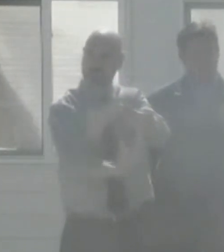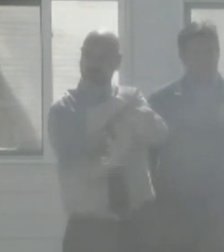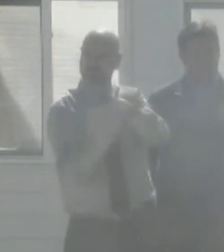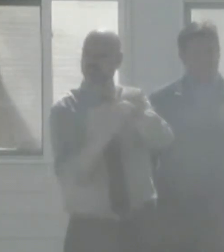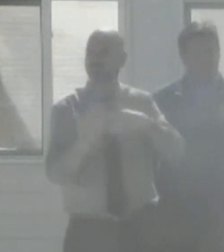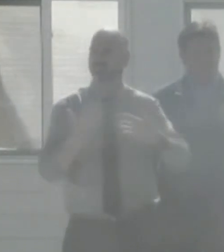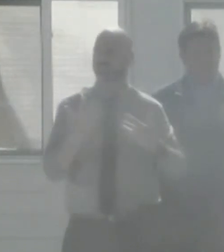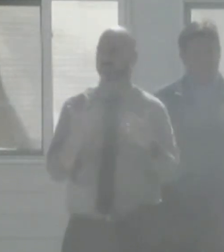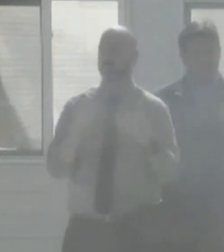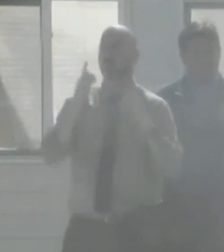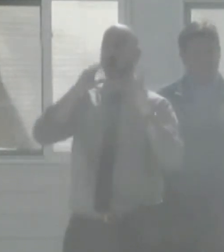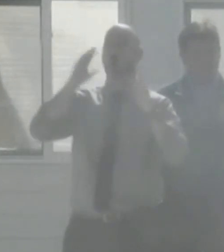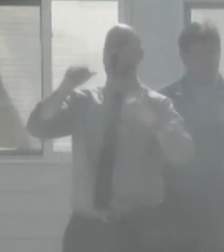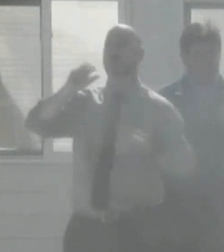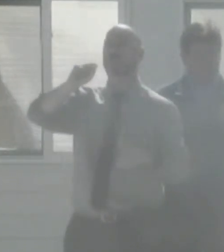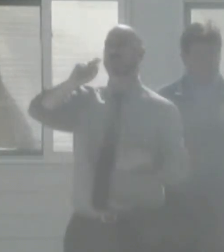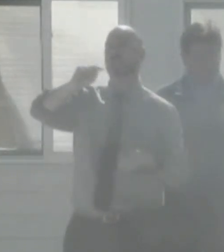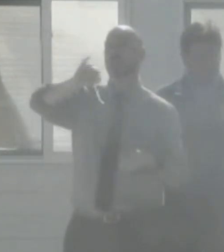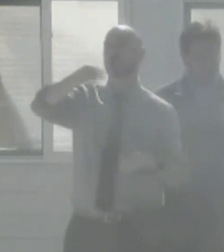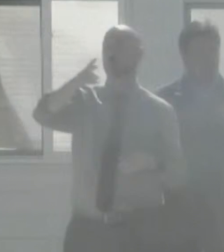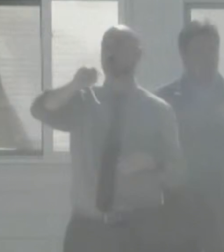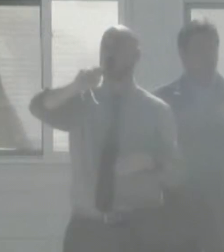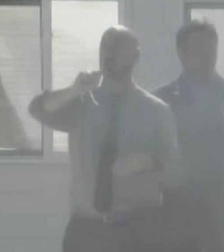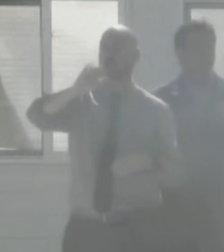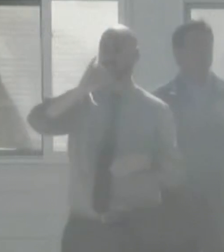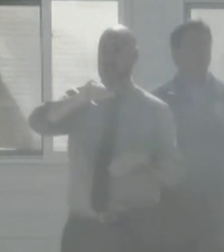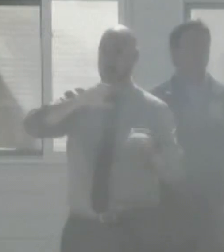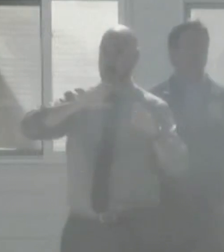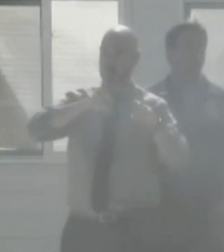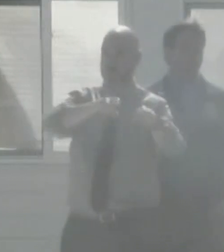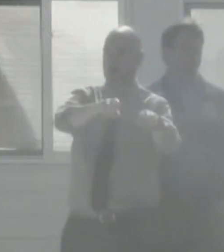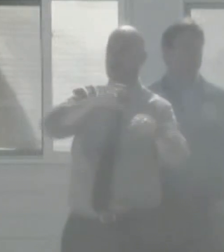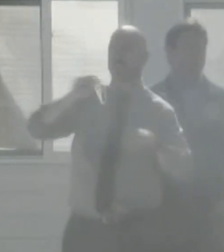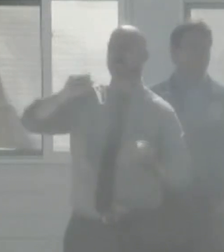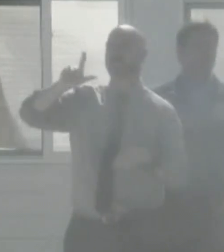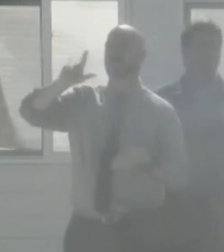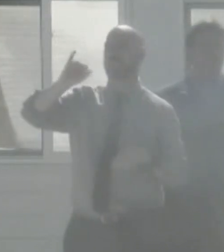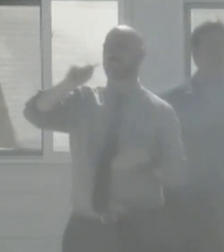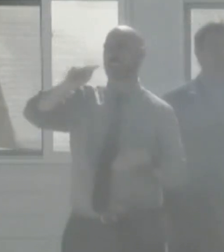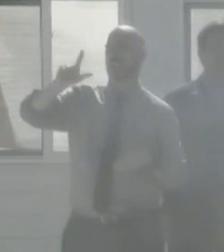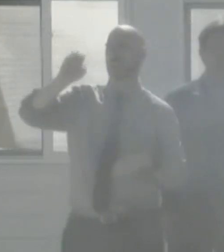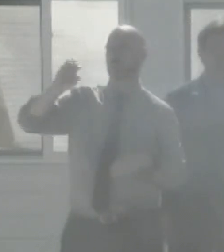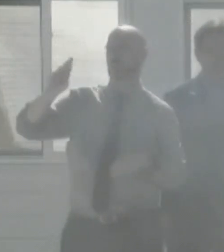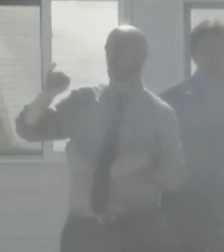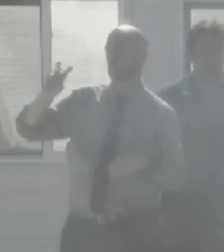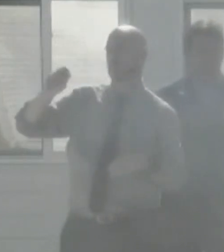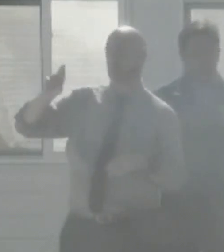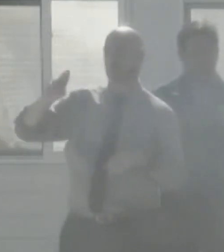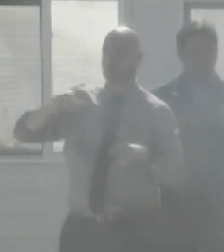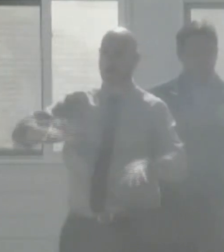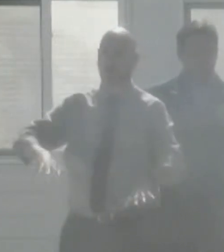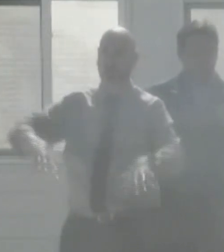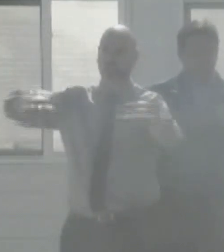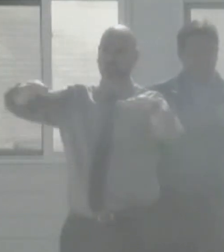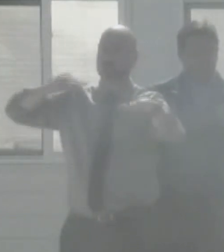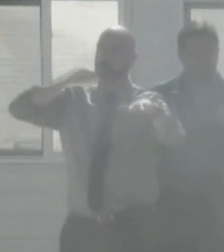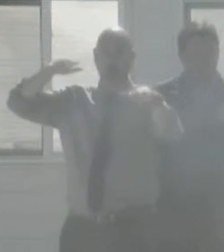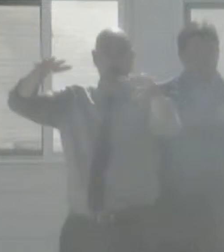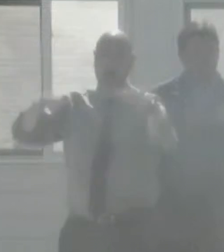rivers, and water levels are forecast to continue rising, not going down. They're forecast to continue rising through those